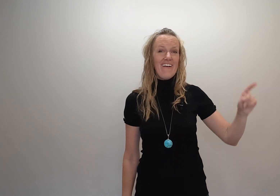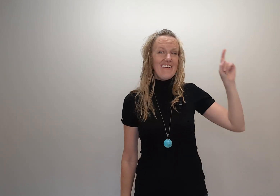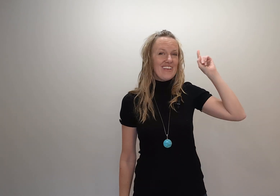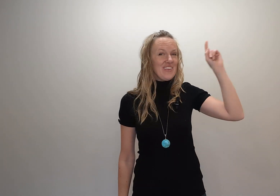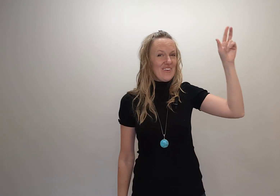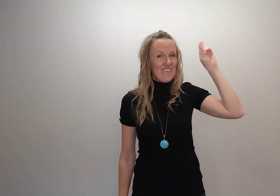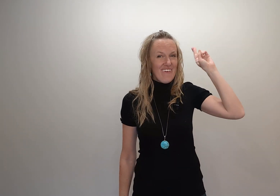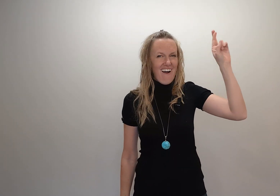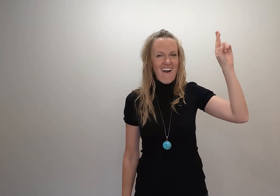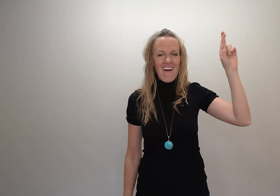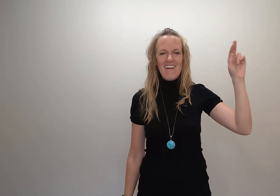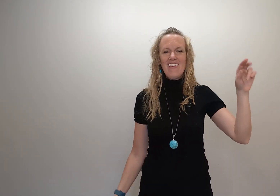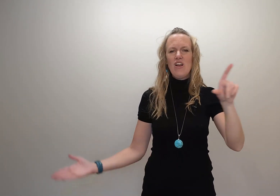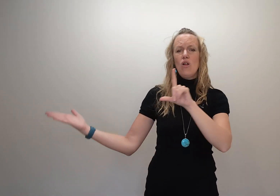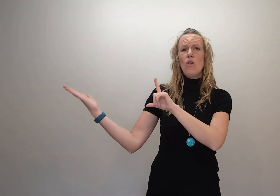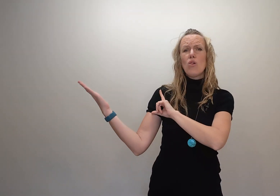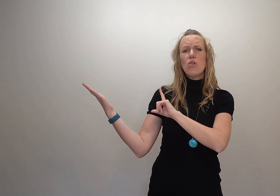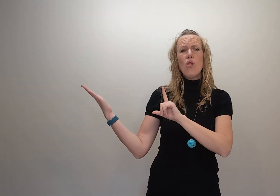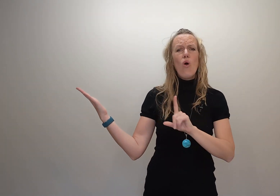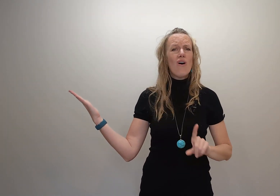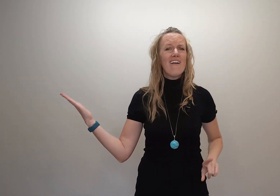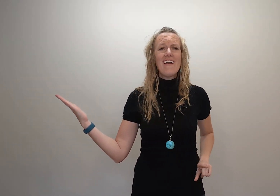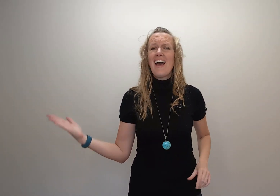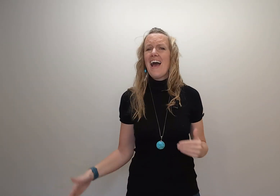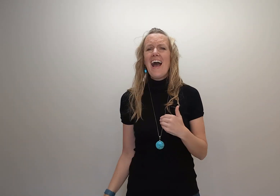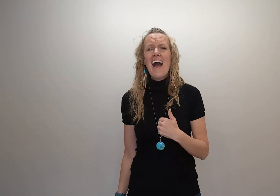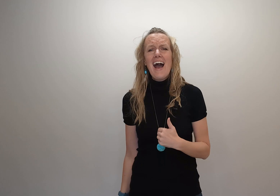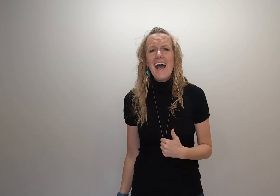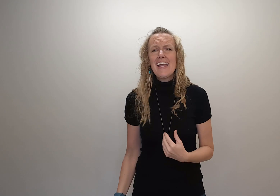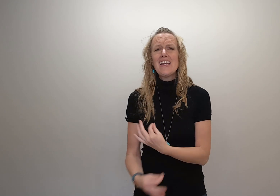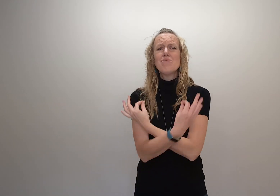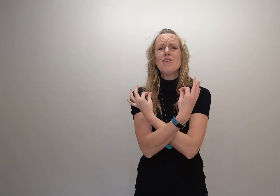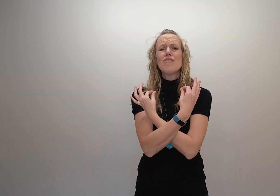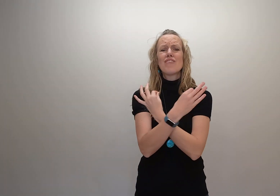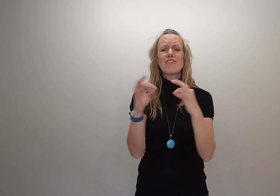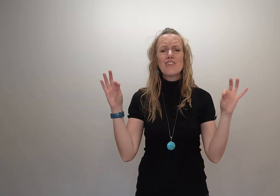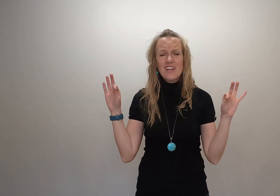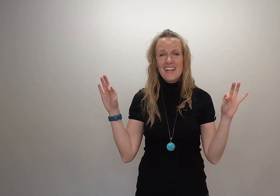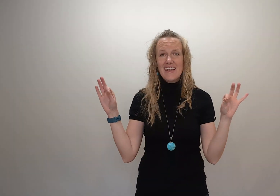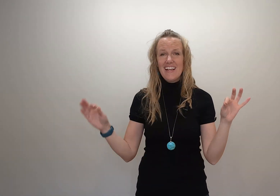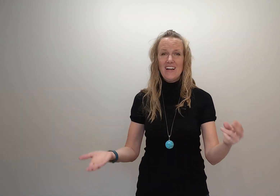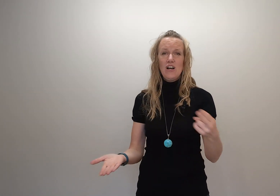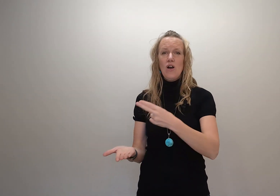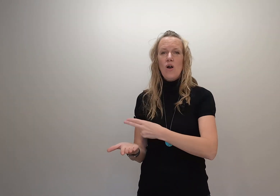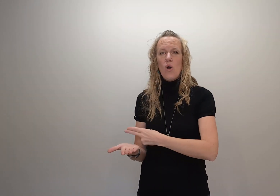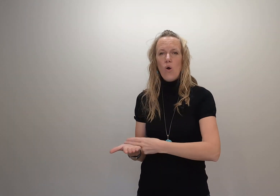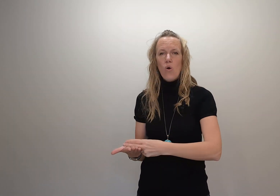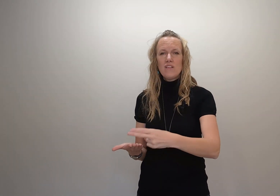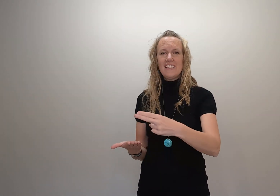Where you are, Lord, I am free.